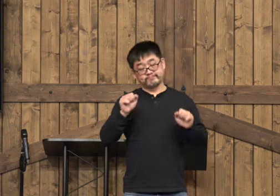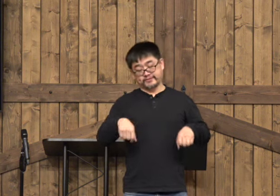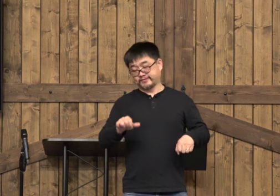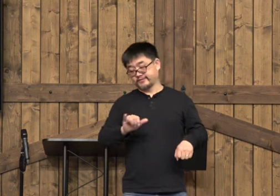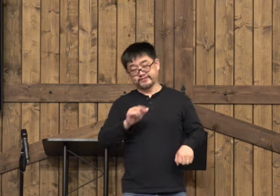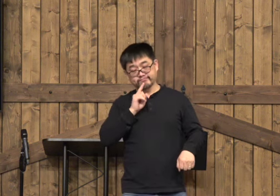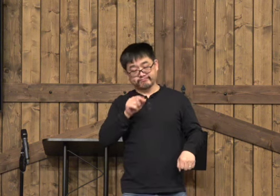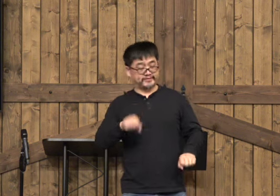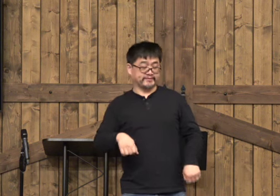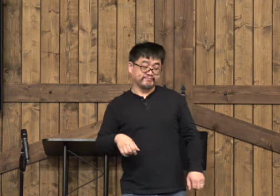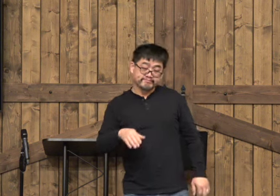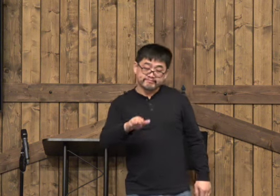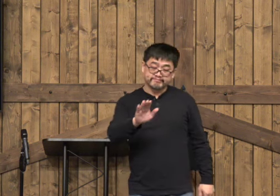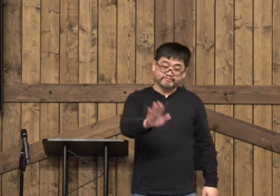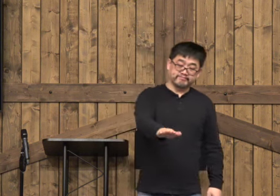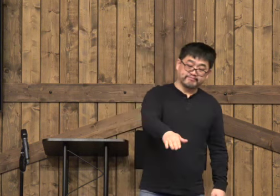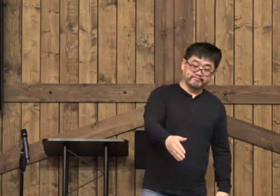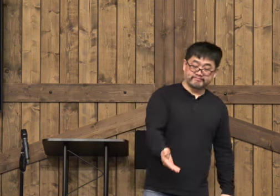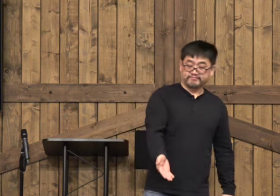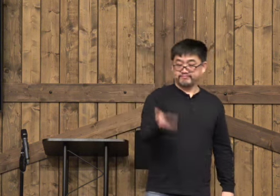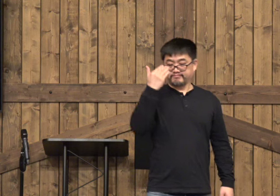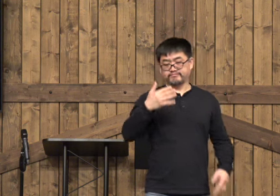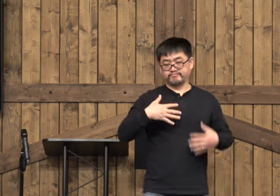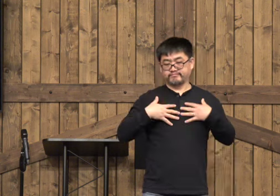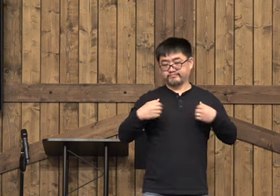And he also had the authority to heal them. But that's what he was trying to do.